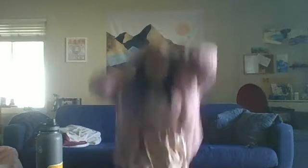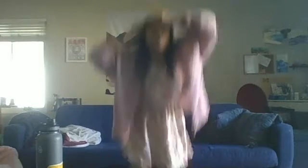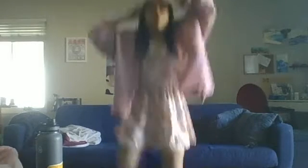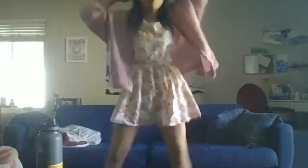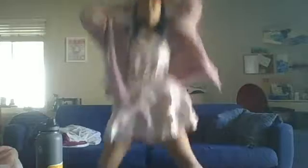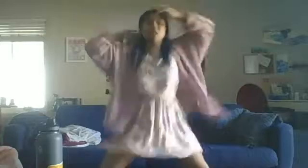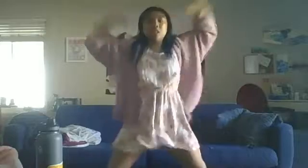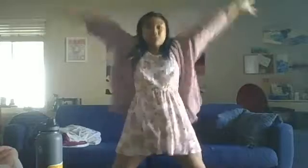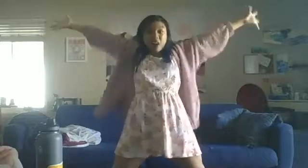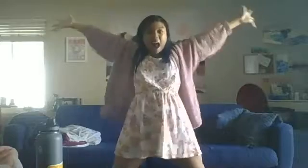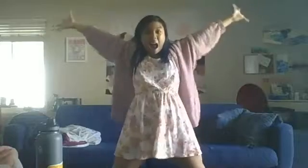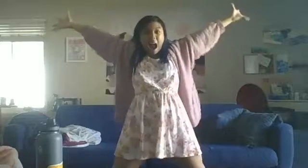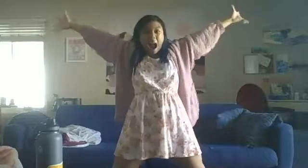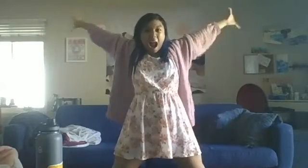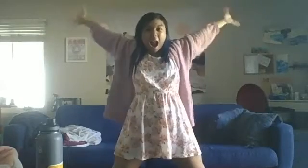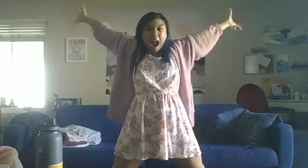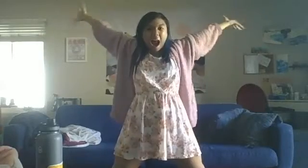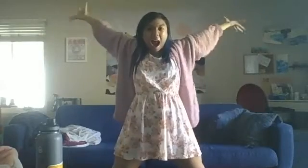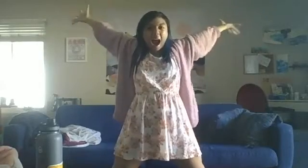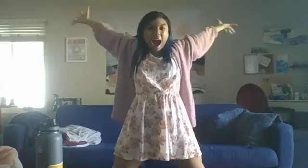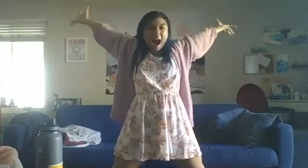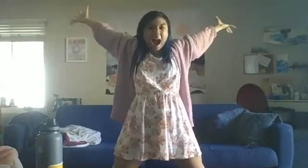the Hulk. Ah,